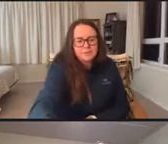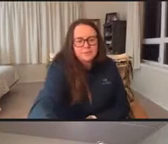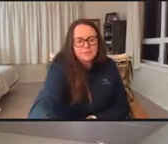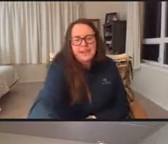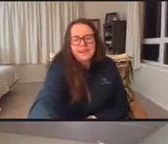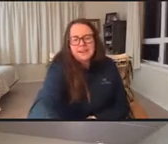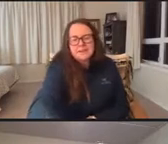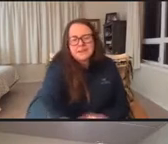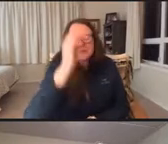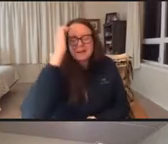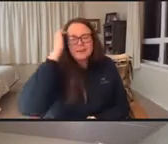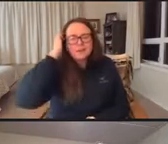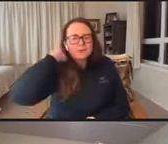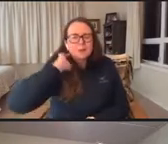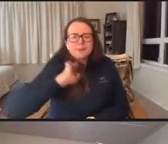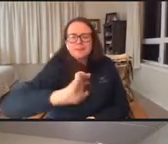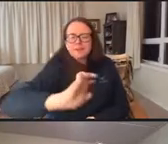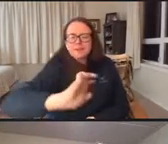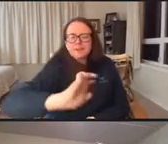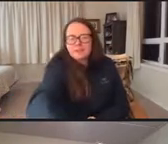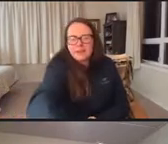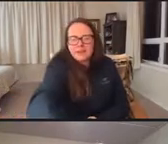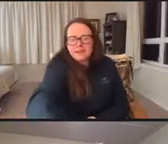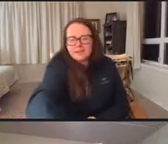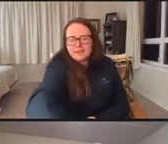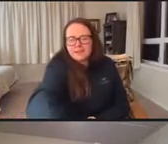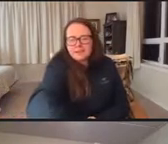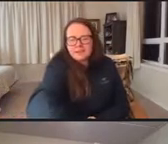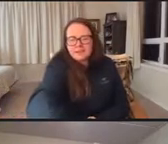okay. We had a conversation about it, like drummer, something like